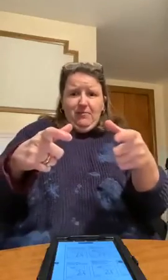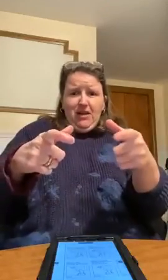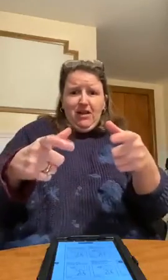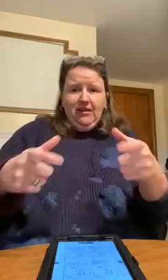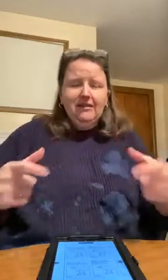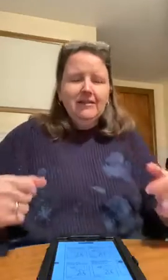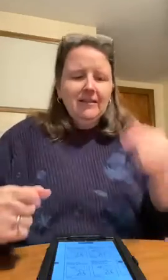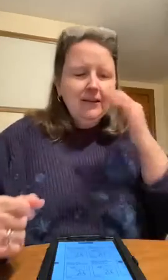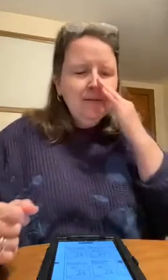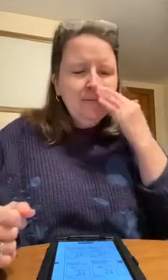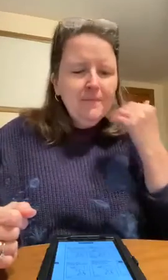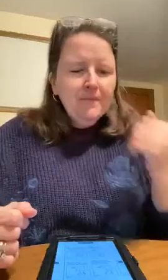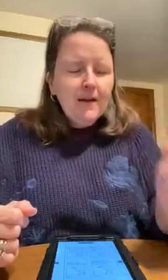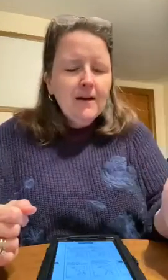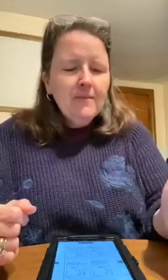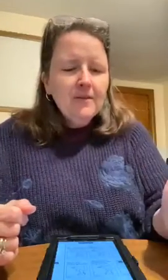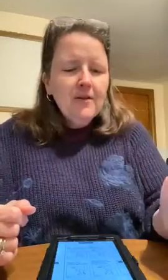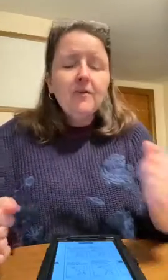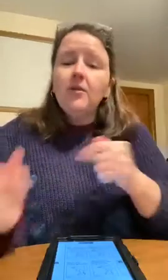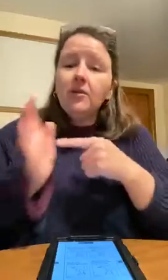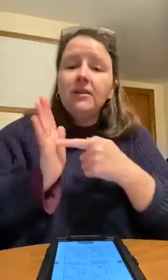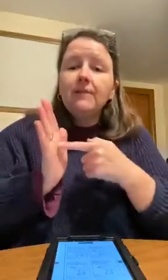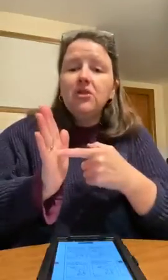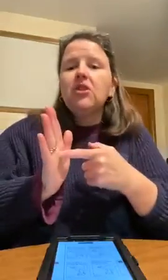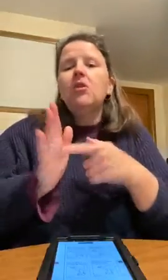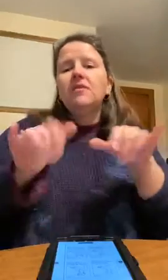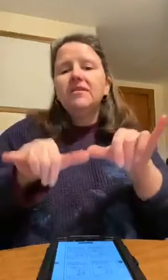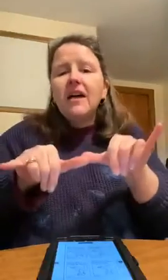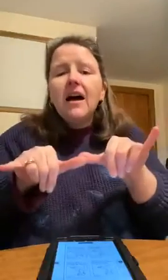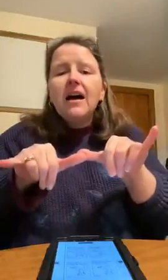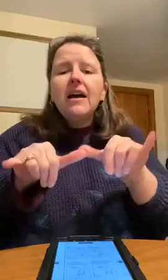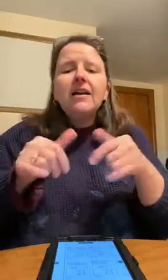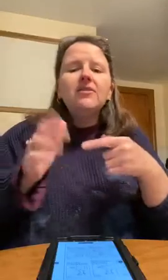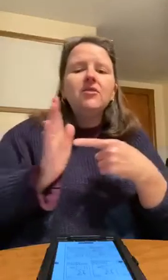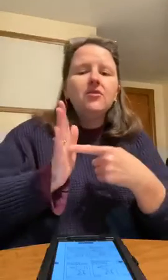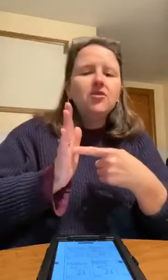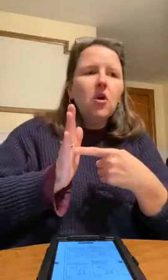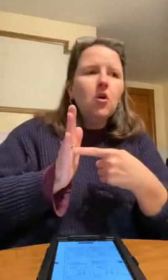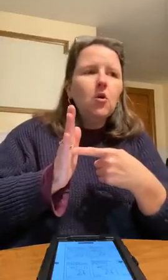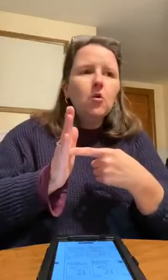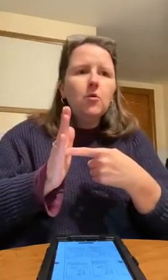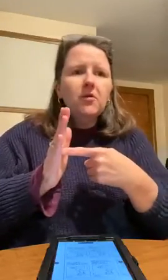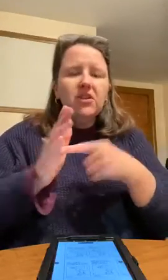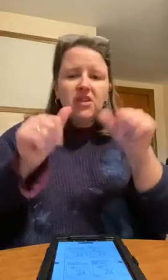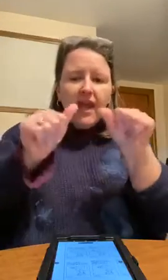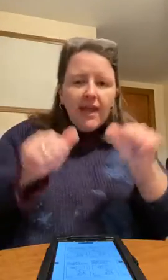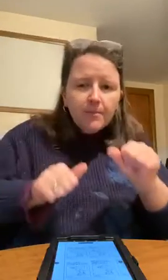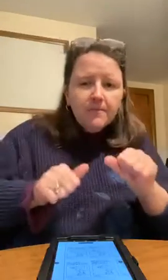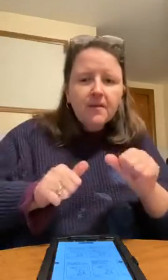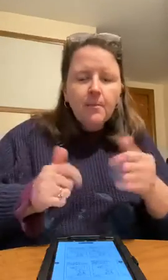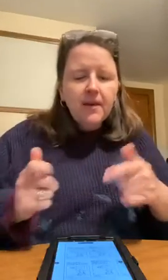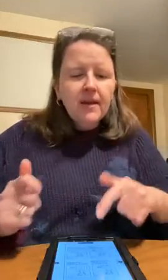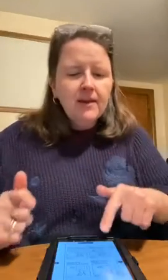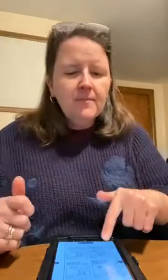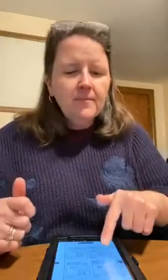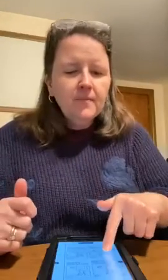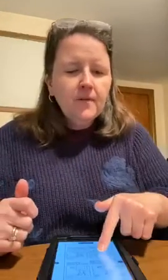big, So you can even show the size, you can show the shape of something,